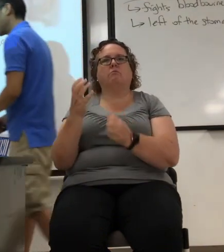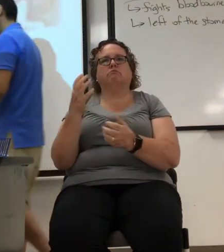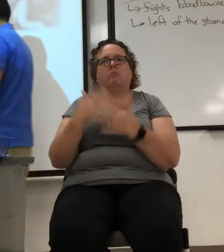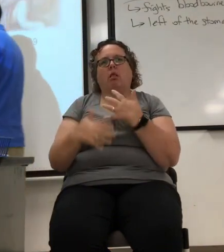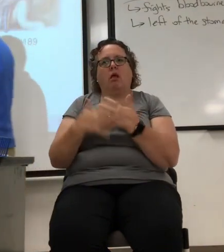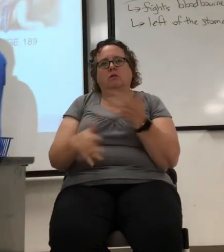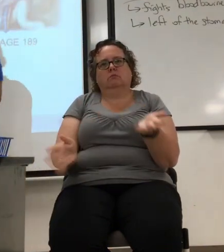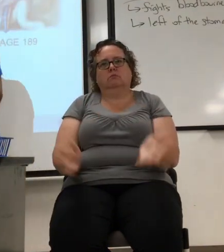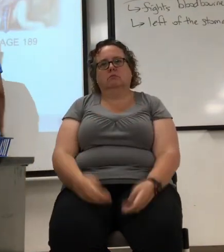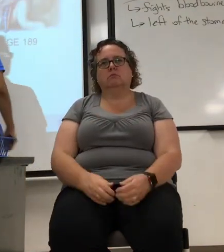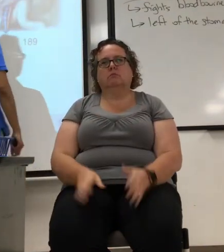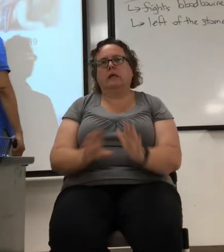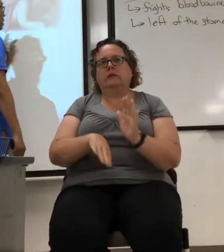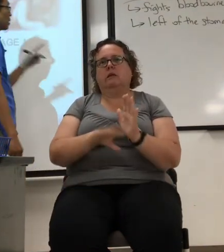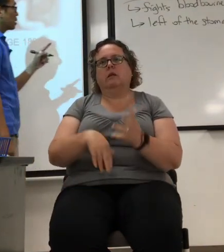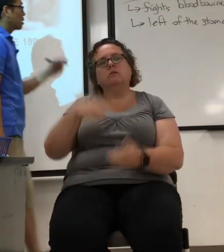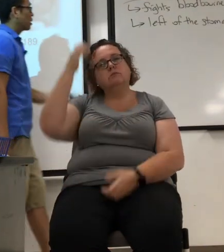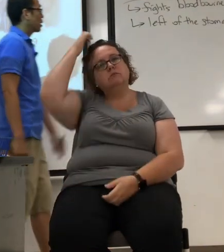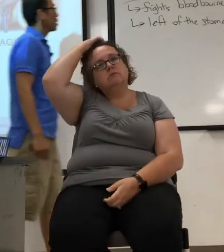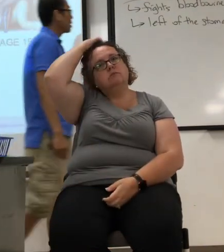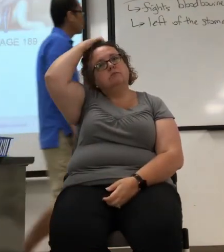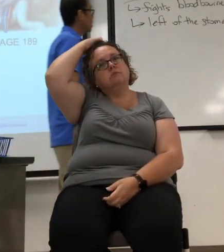Okay, so know the spleen,